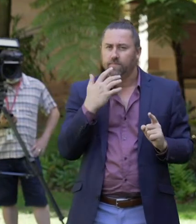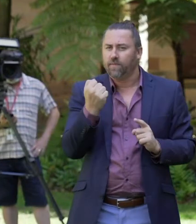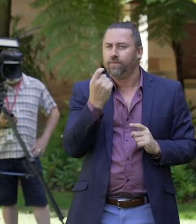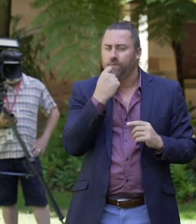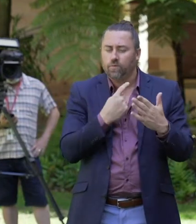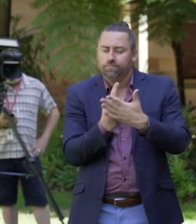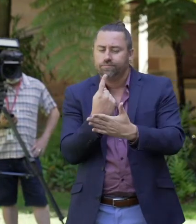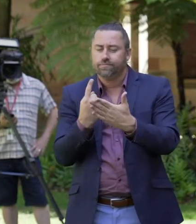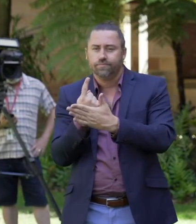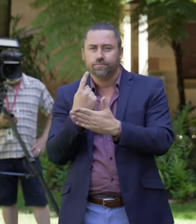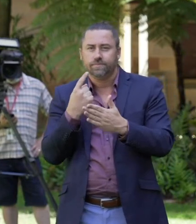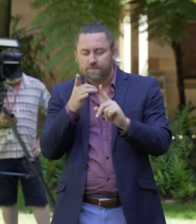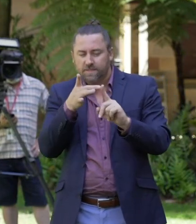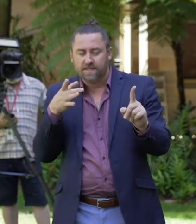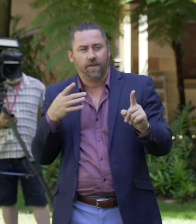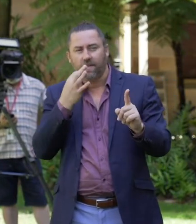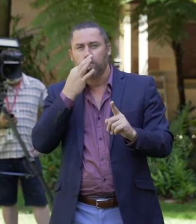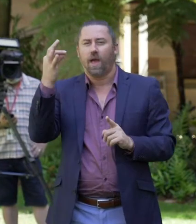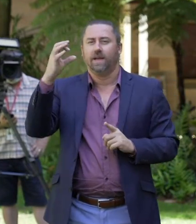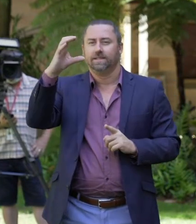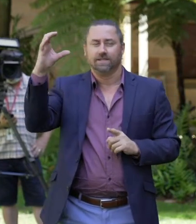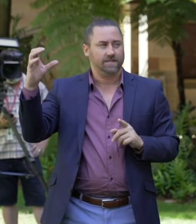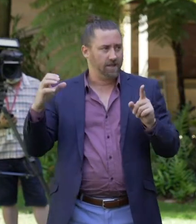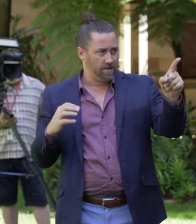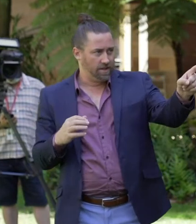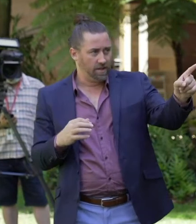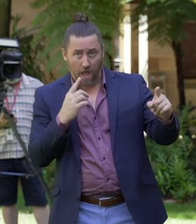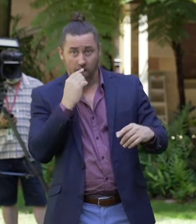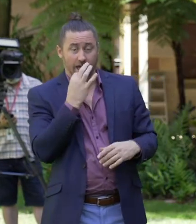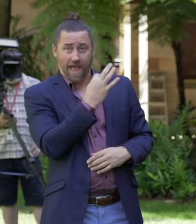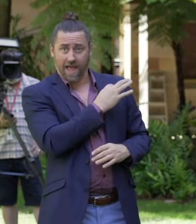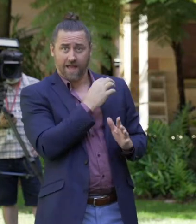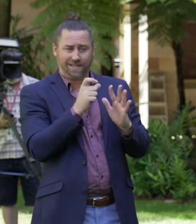some issues that were being looked at. You'd have to ask them, Lydia. Yeah.